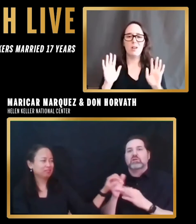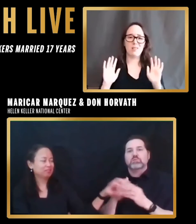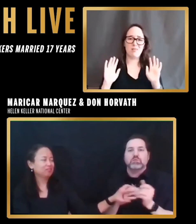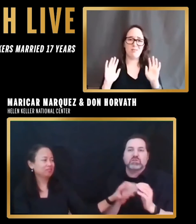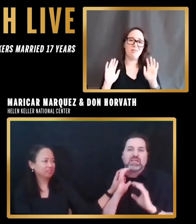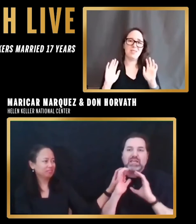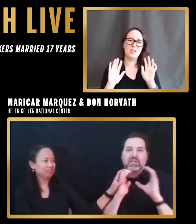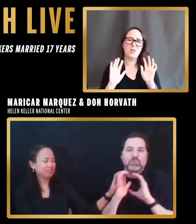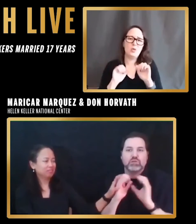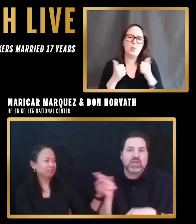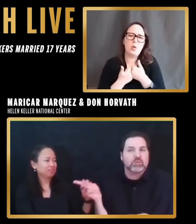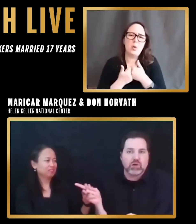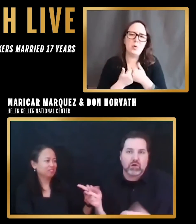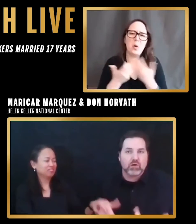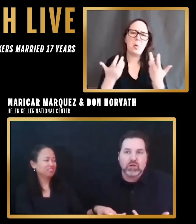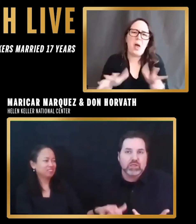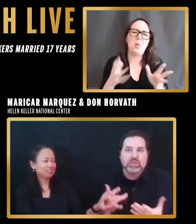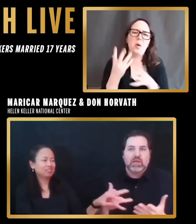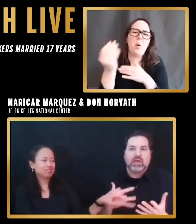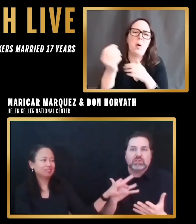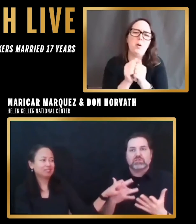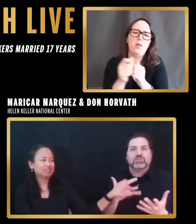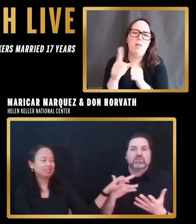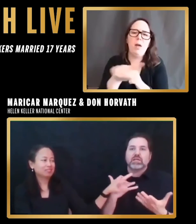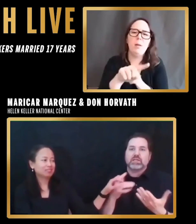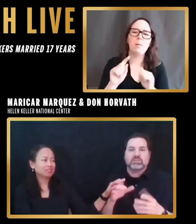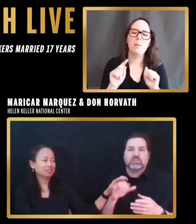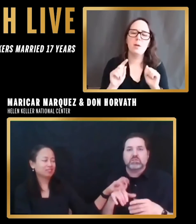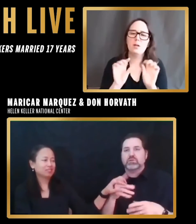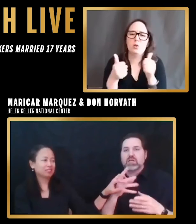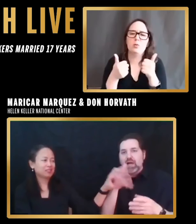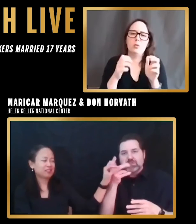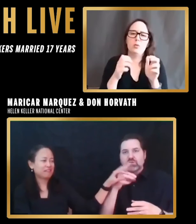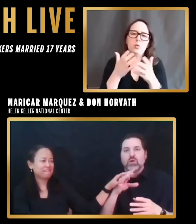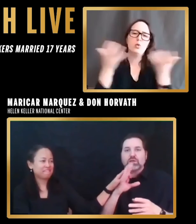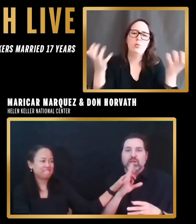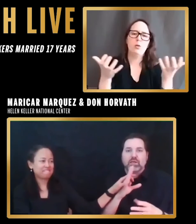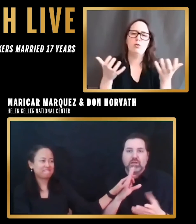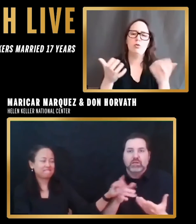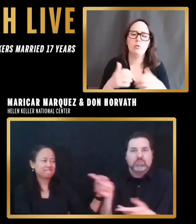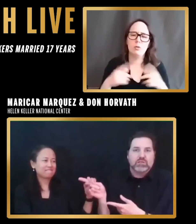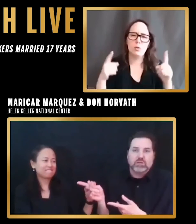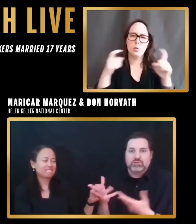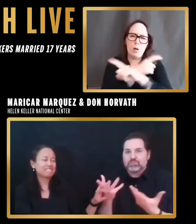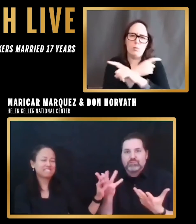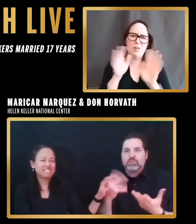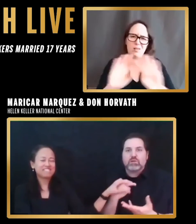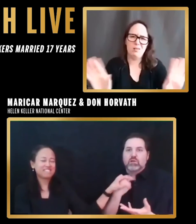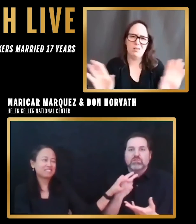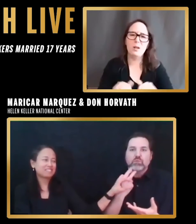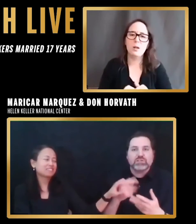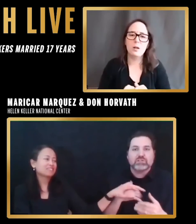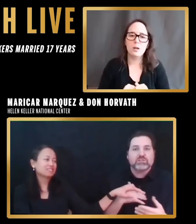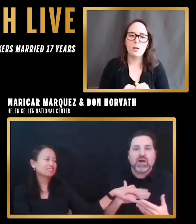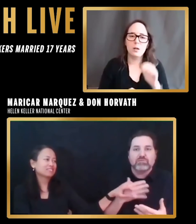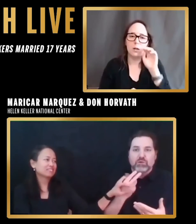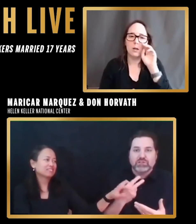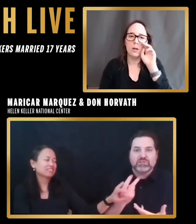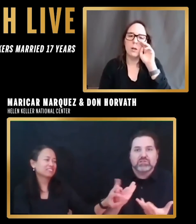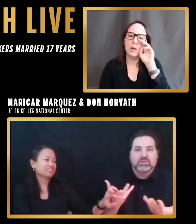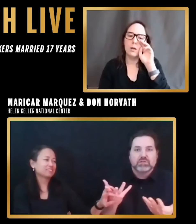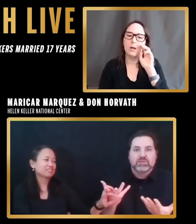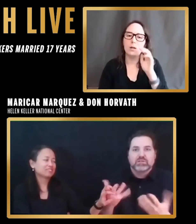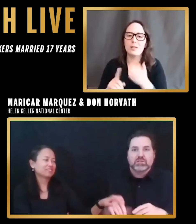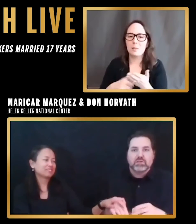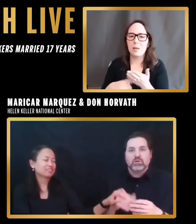feel comfortable because I can't communicate with her. And it just feels like it's, the guy's talking because her voice is my